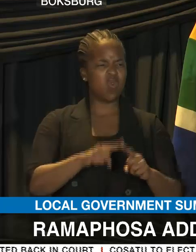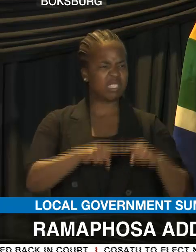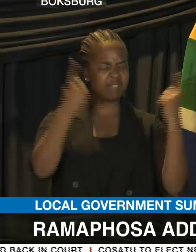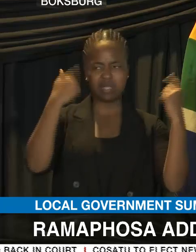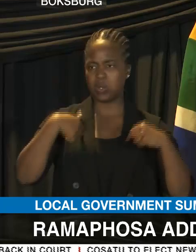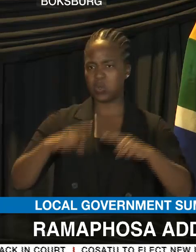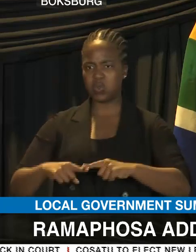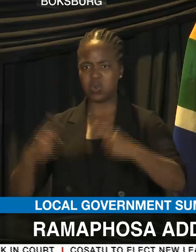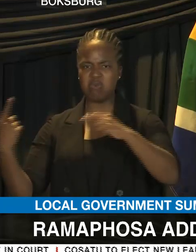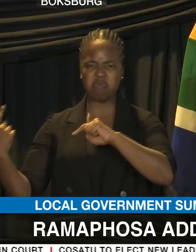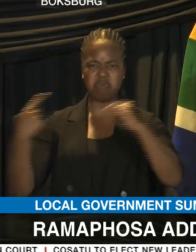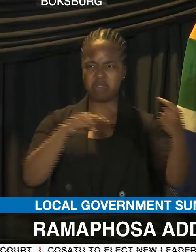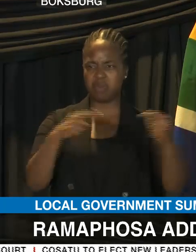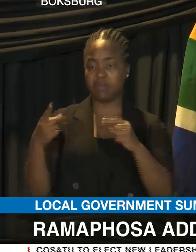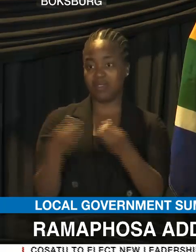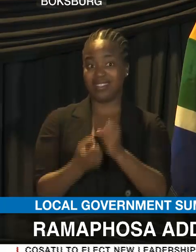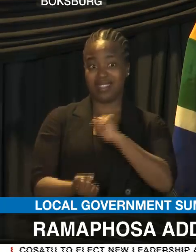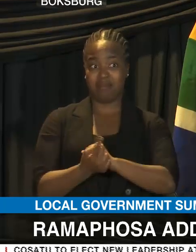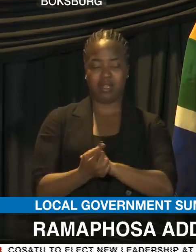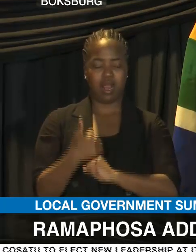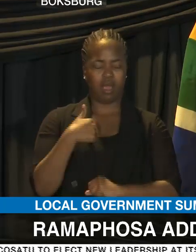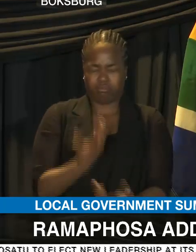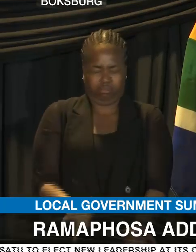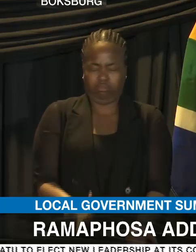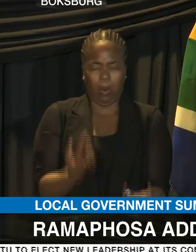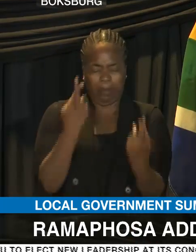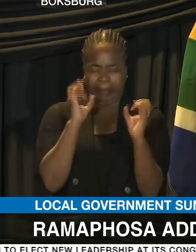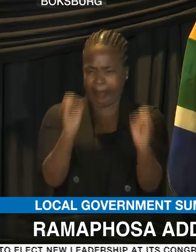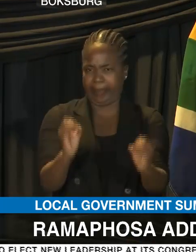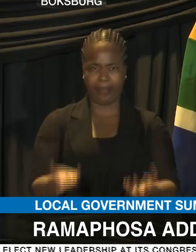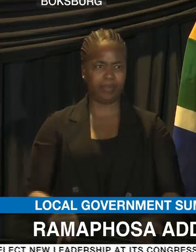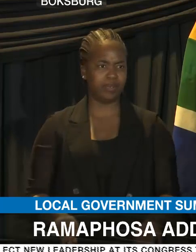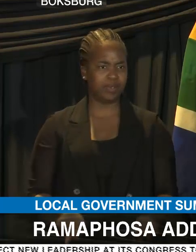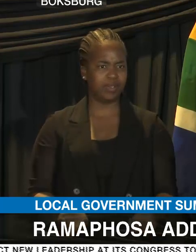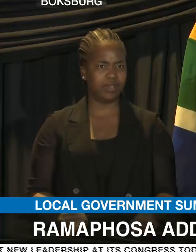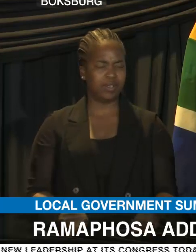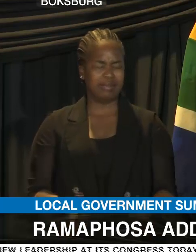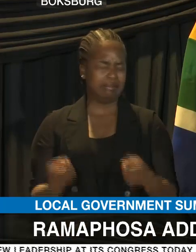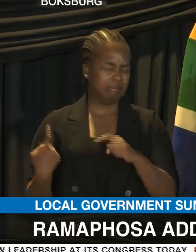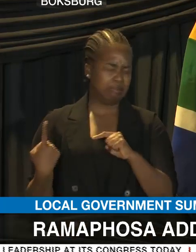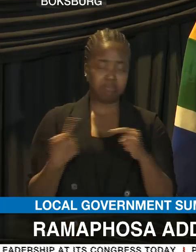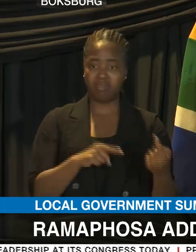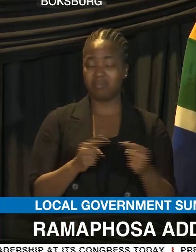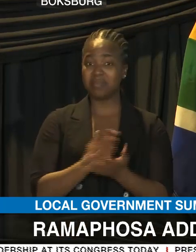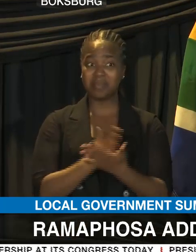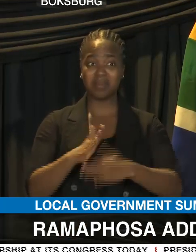and even fighting like there is no tomorrow. Fighting that at times